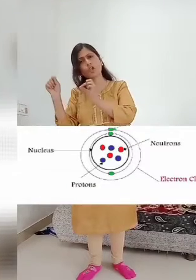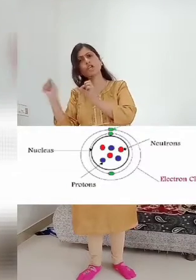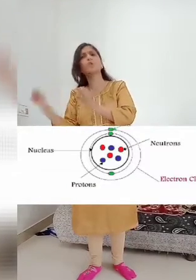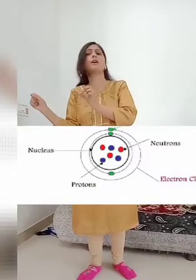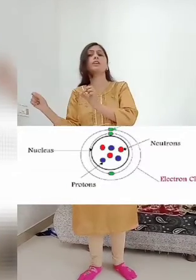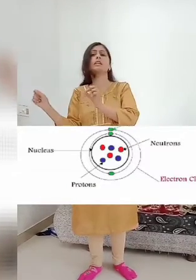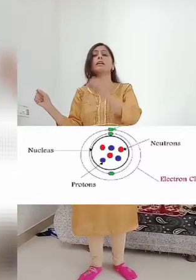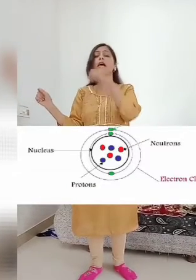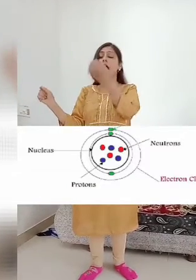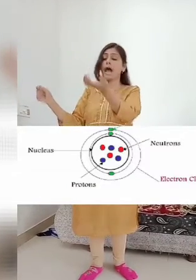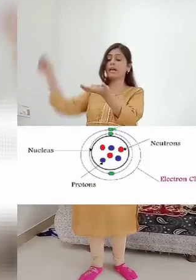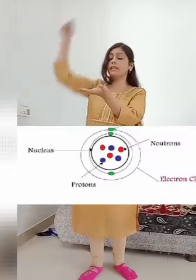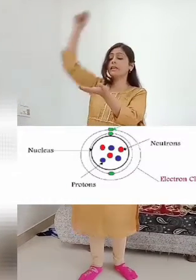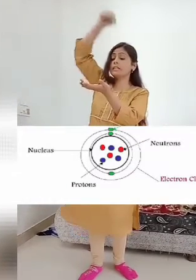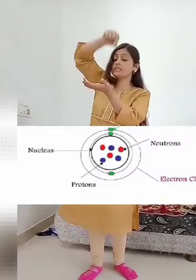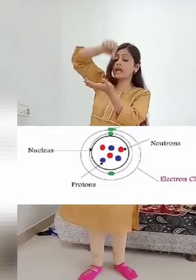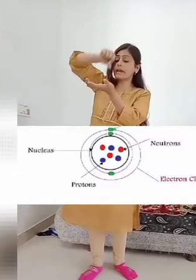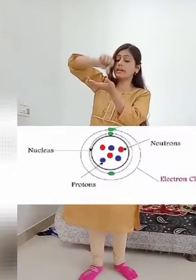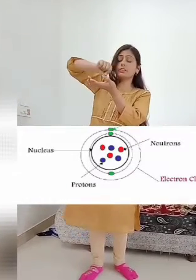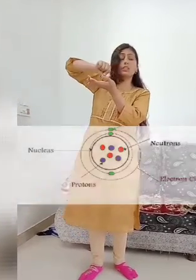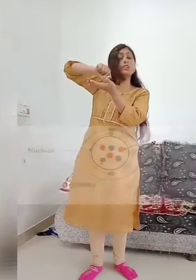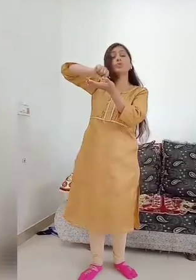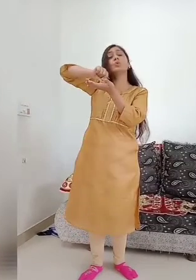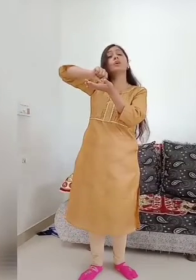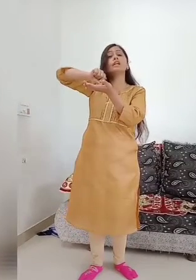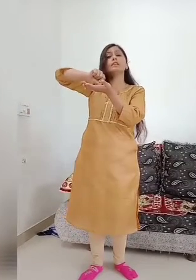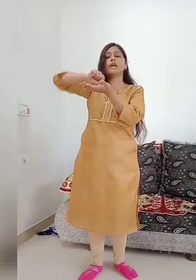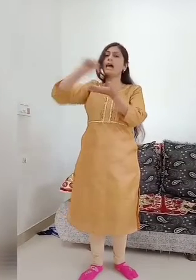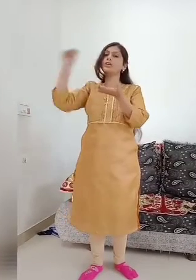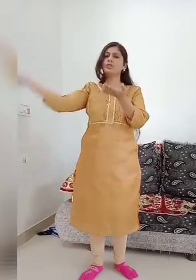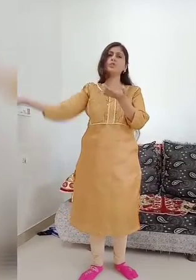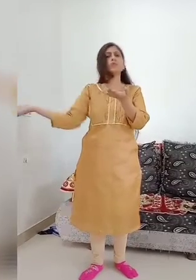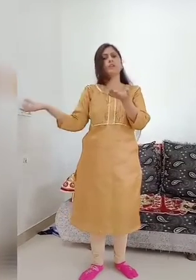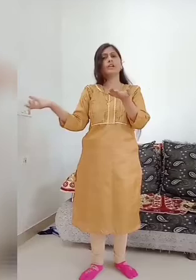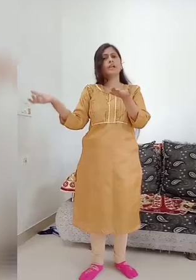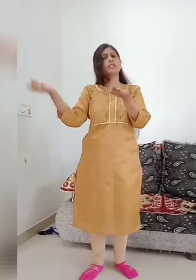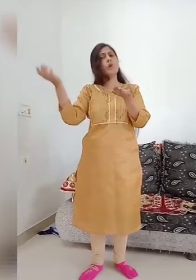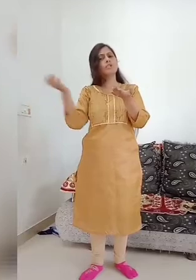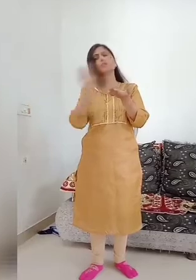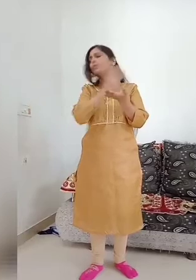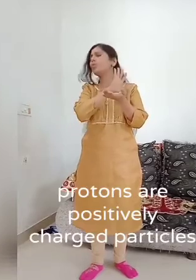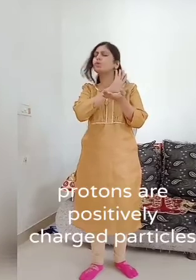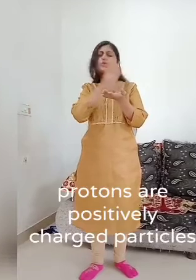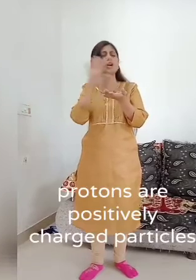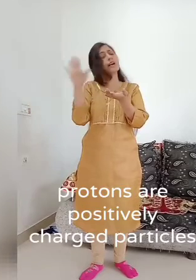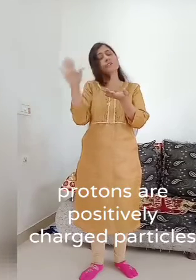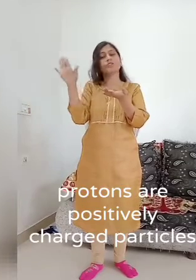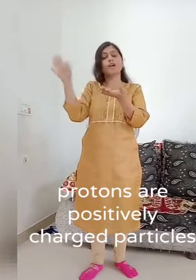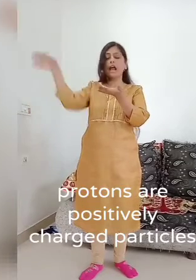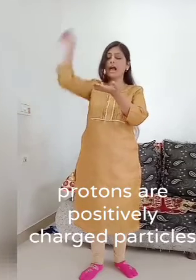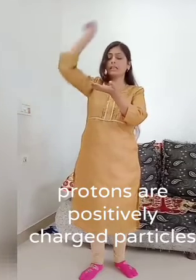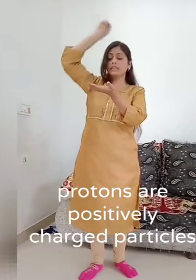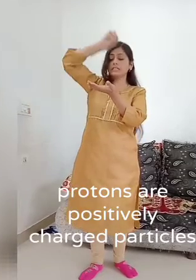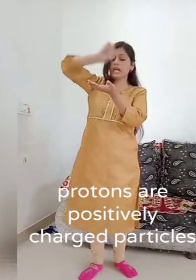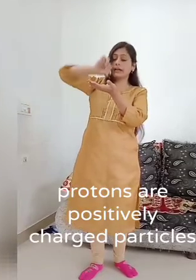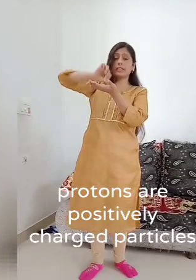charged particle and inside the nucleus. And neutron is also no charge and inside in